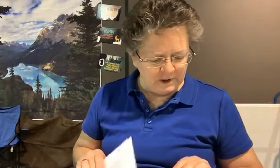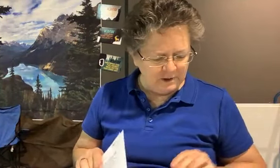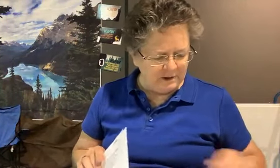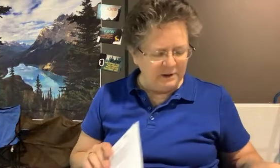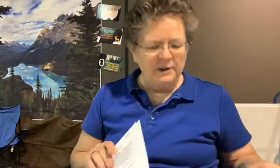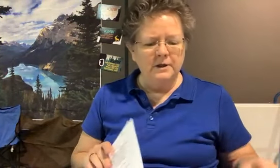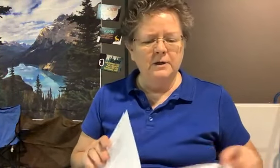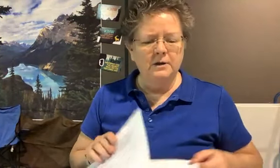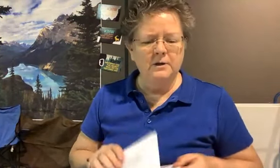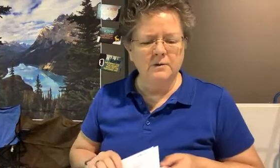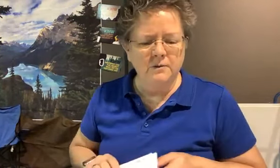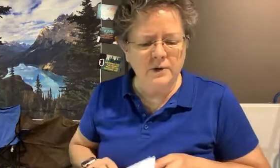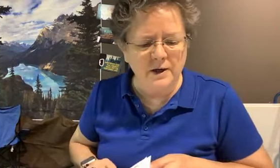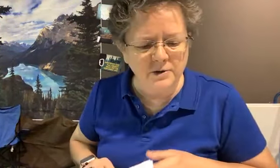let's see. What else?